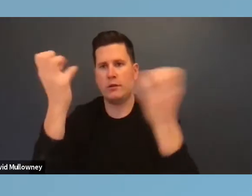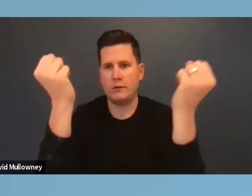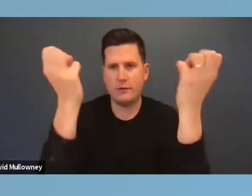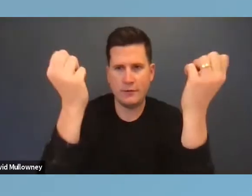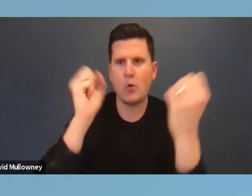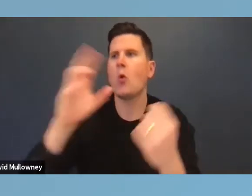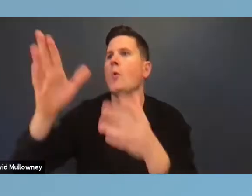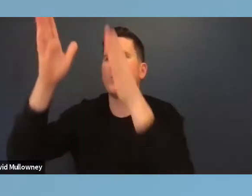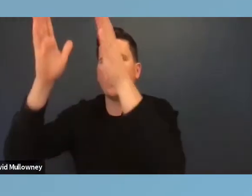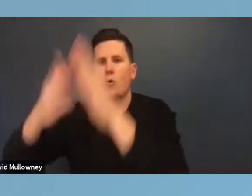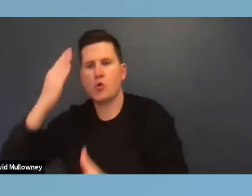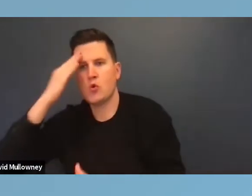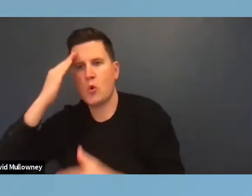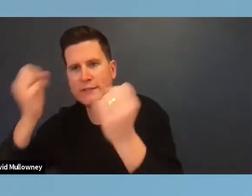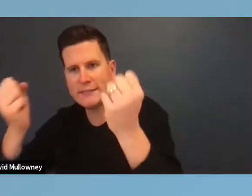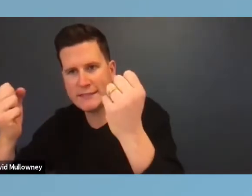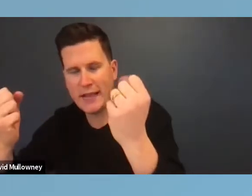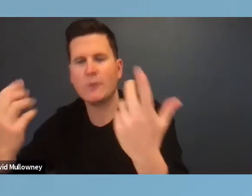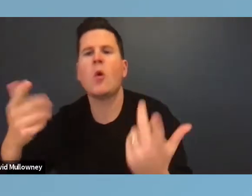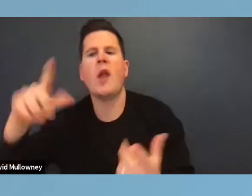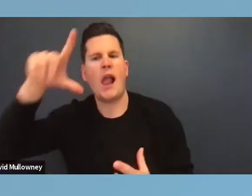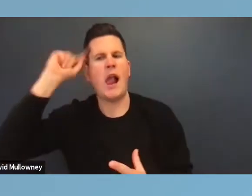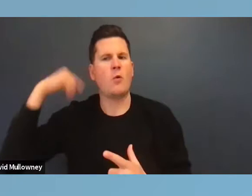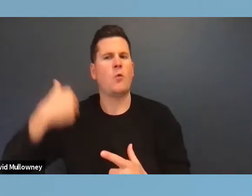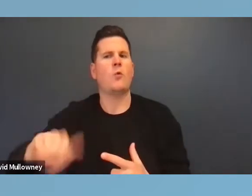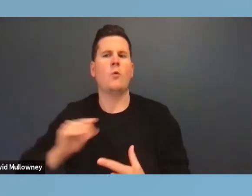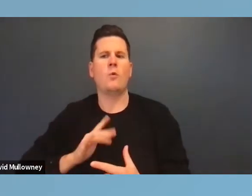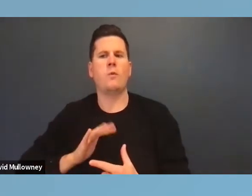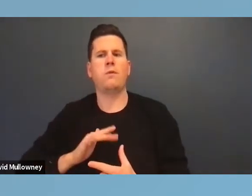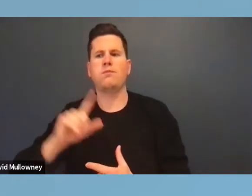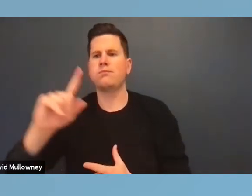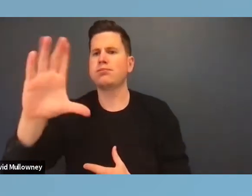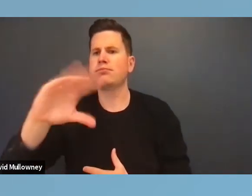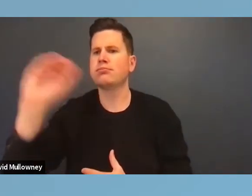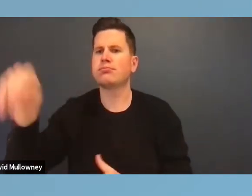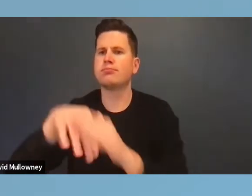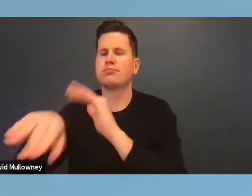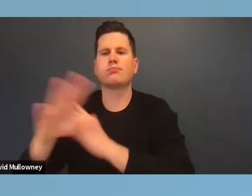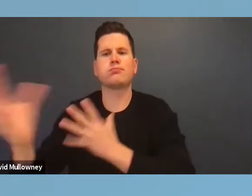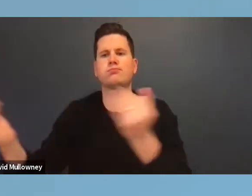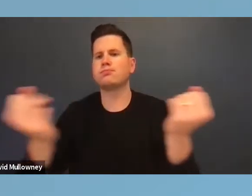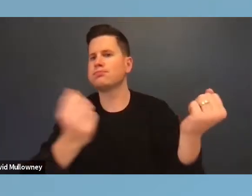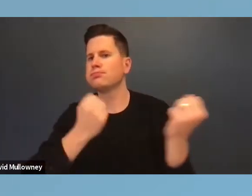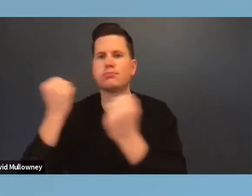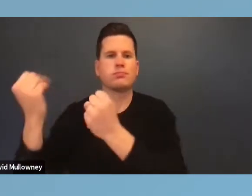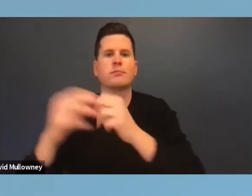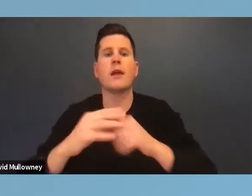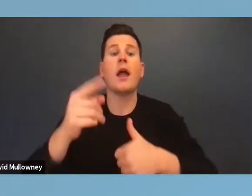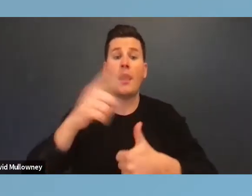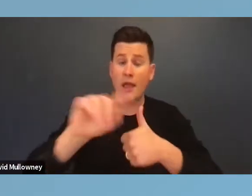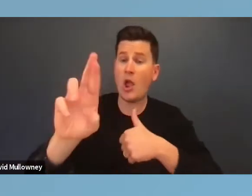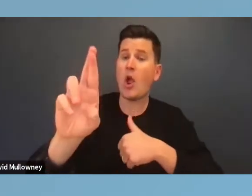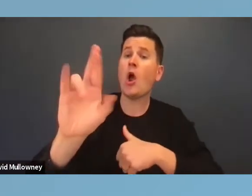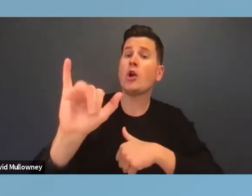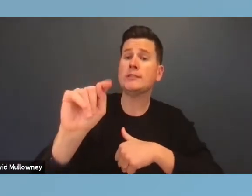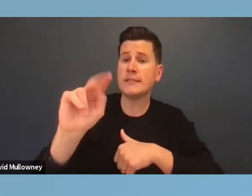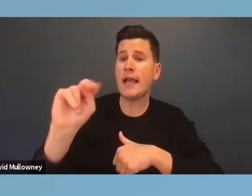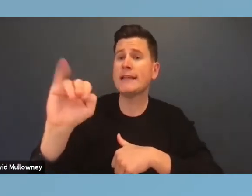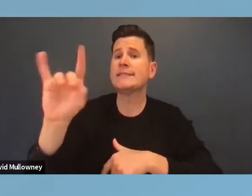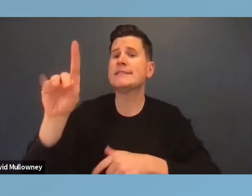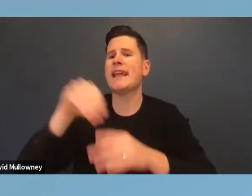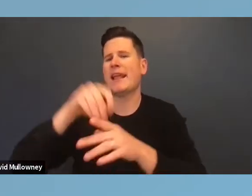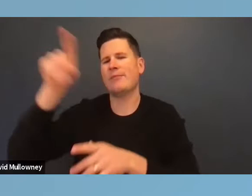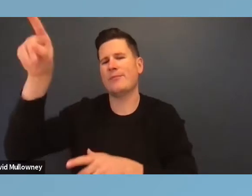to listen. But for us, you need to be able to have someone who signs. And so